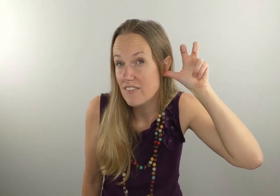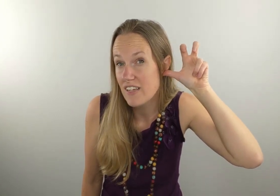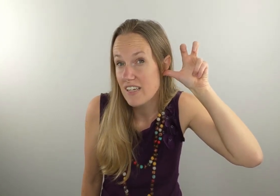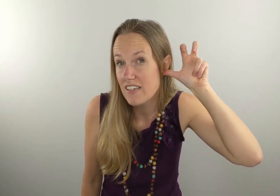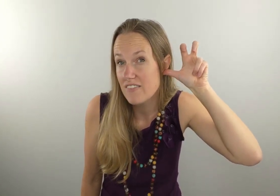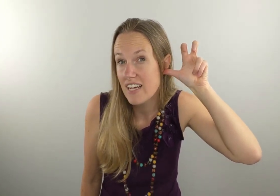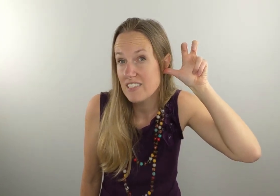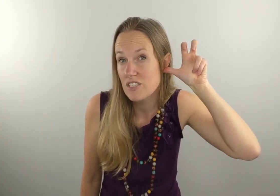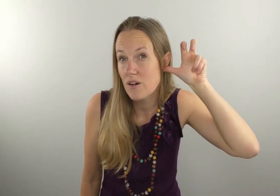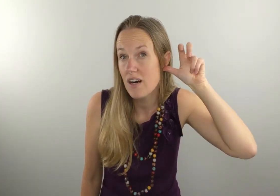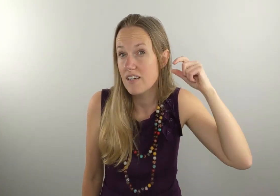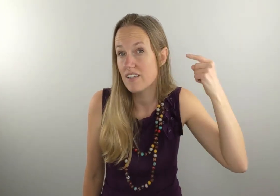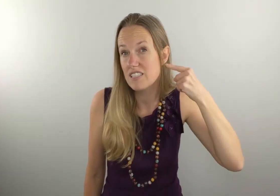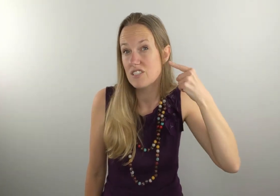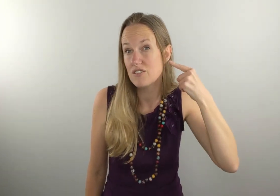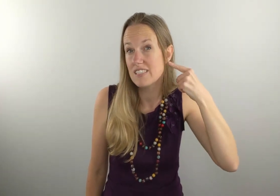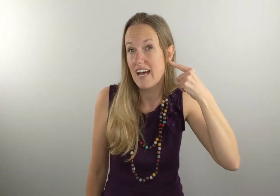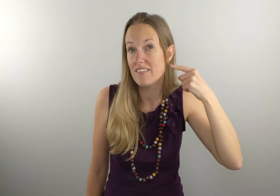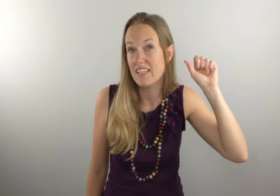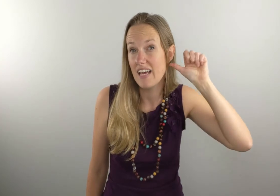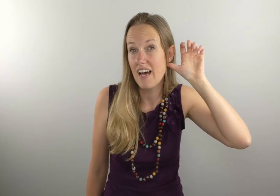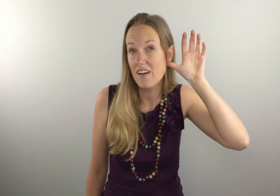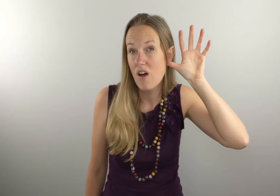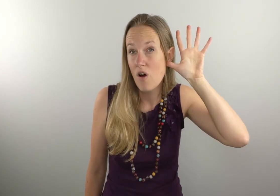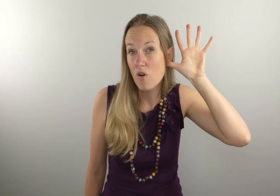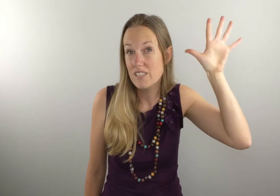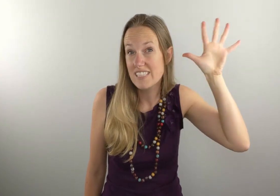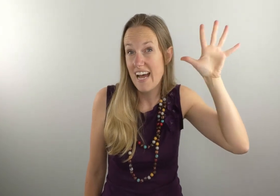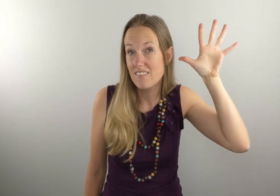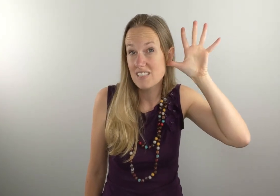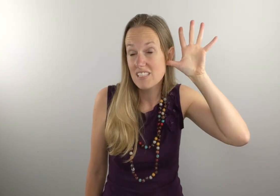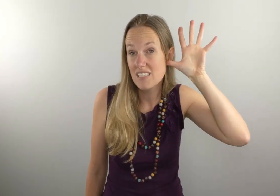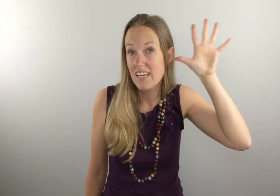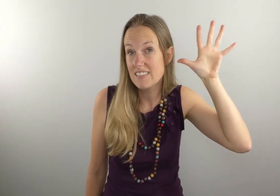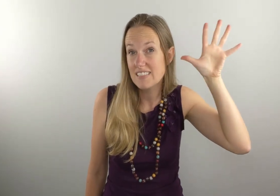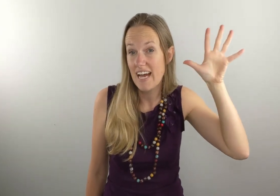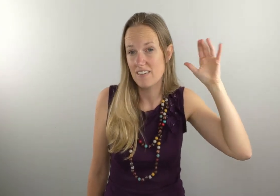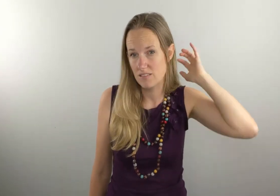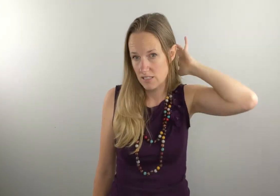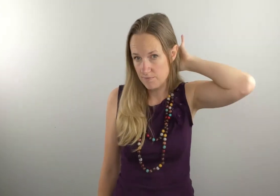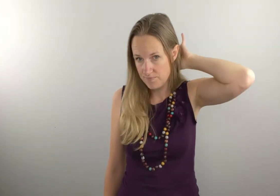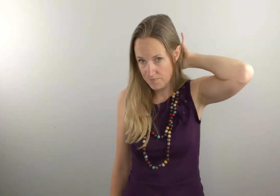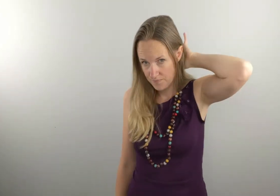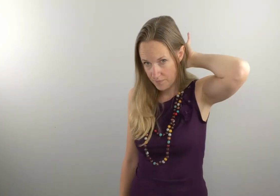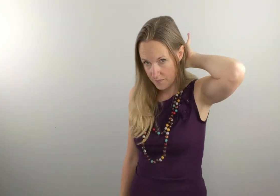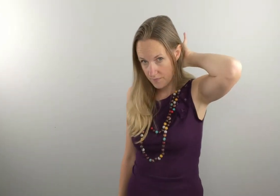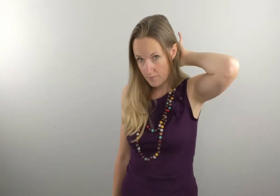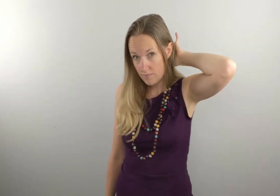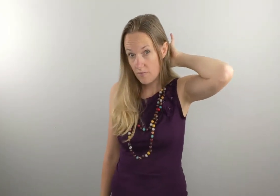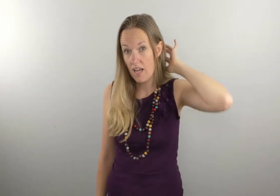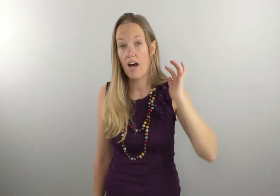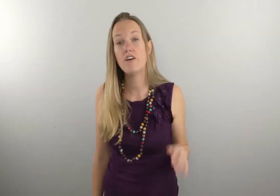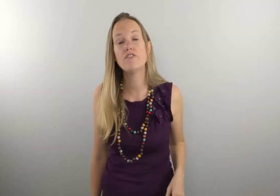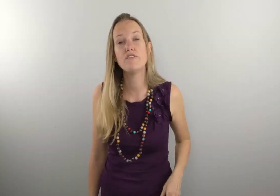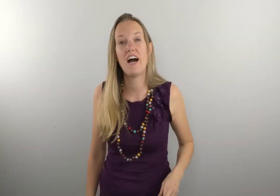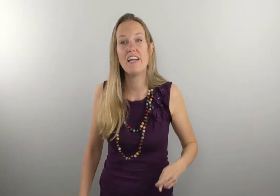finger. If that's too hard, you can just do sound like that, or sound. Okay, sound. Of